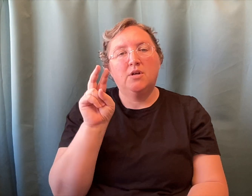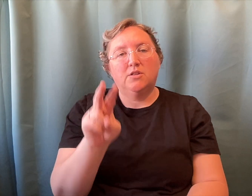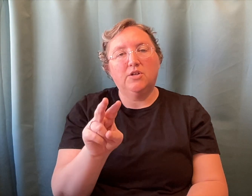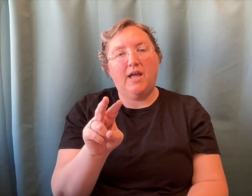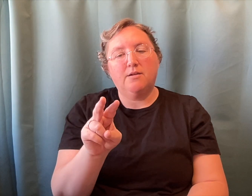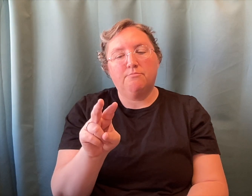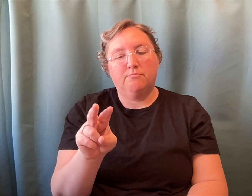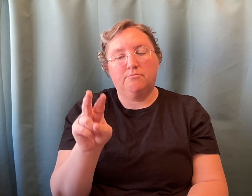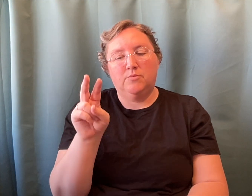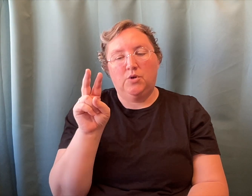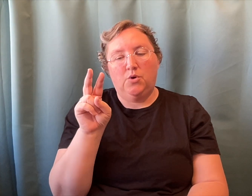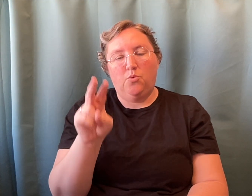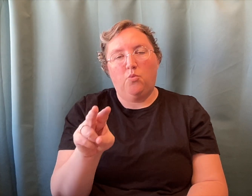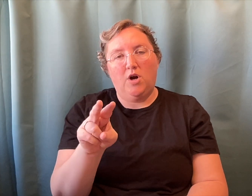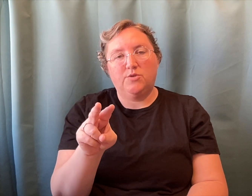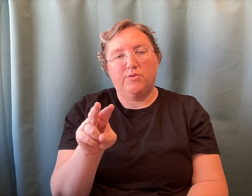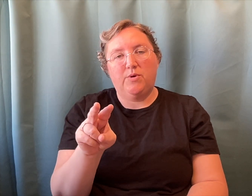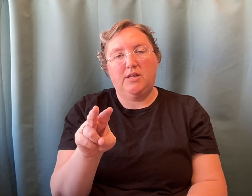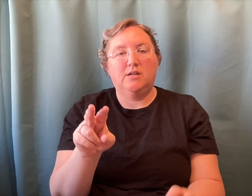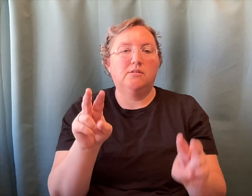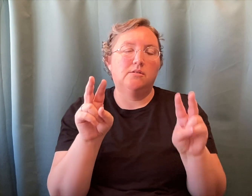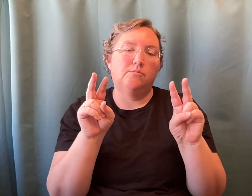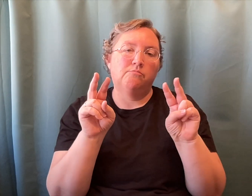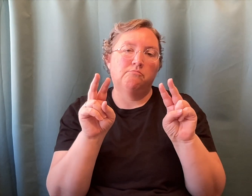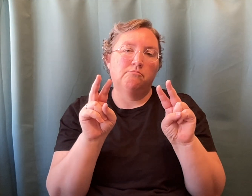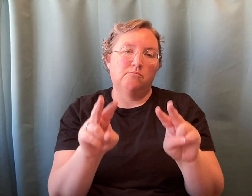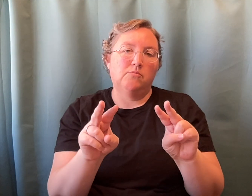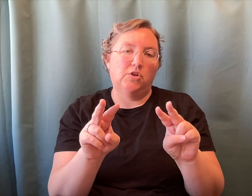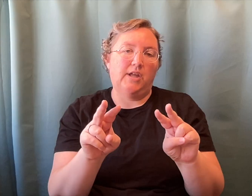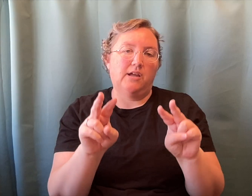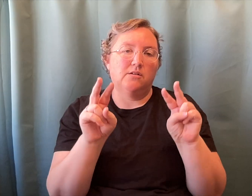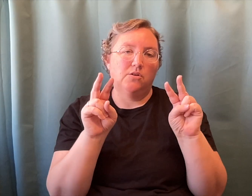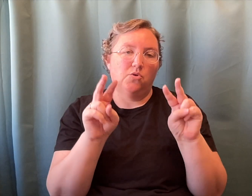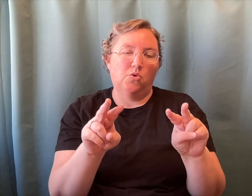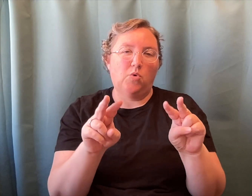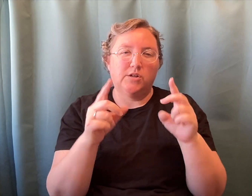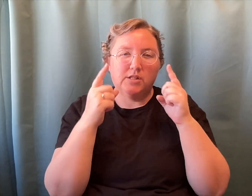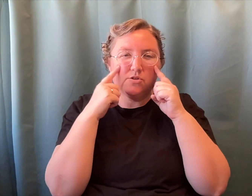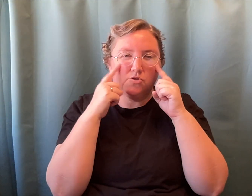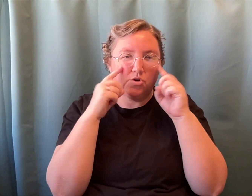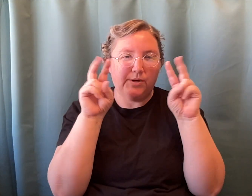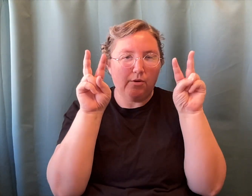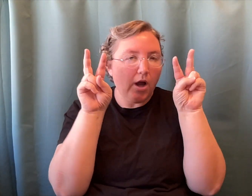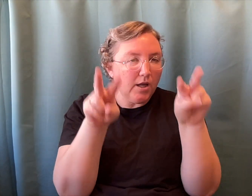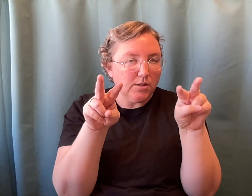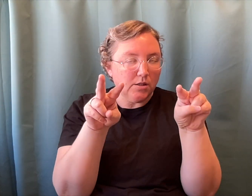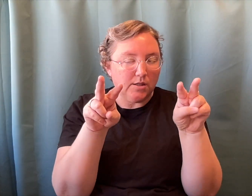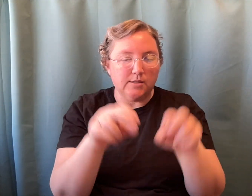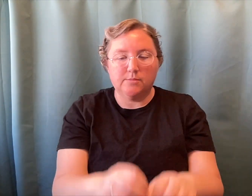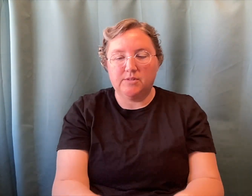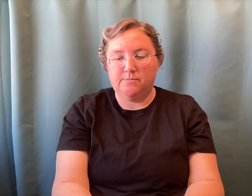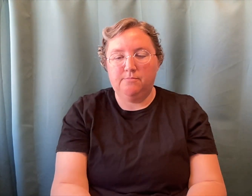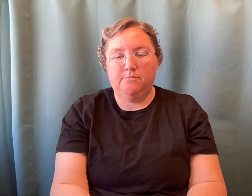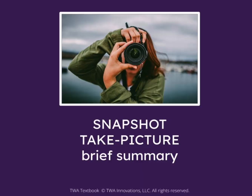Look at, watch with one hand, look at, or watch. These are showing your eyes looking at something.